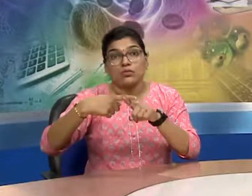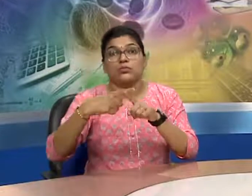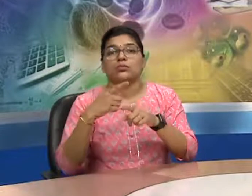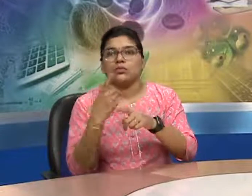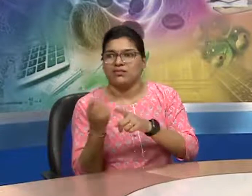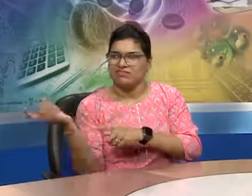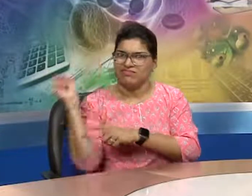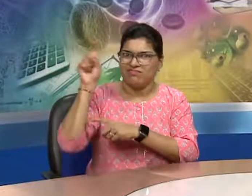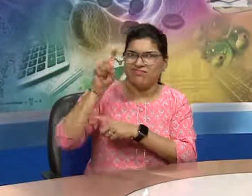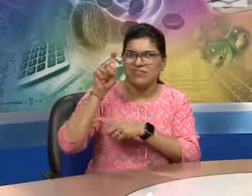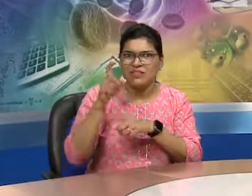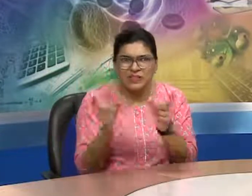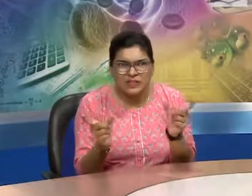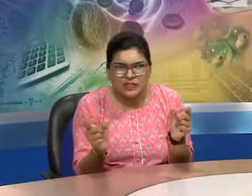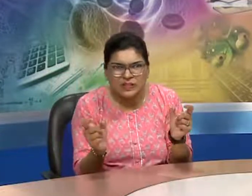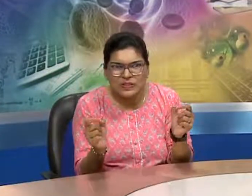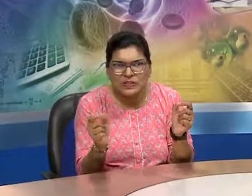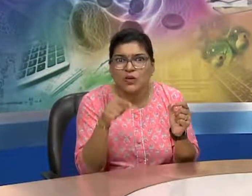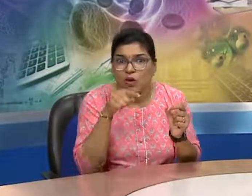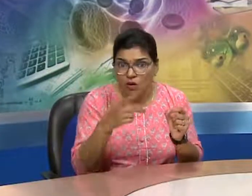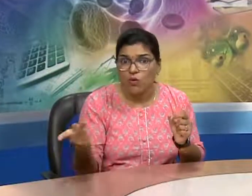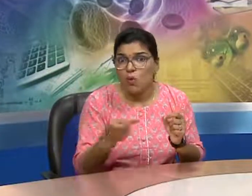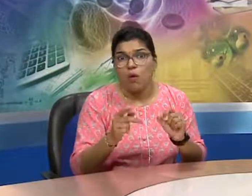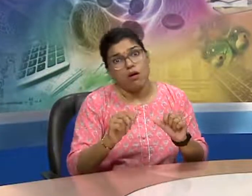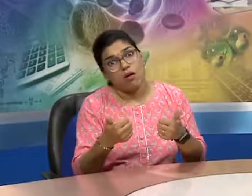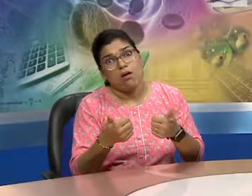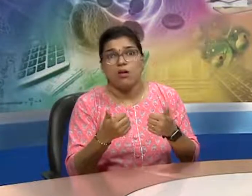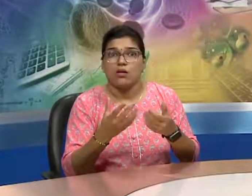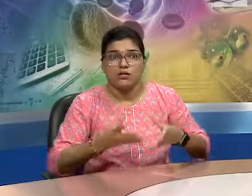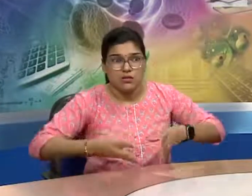Just like camel and the scorpio,